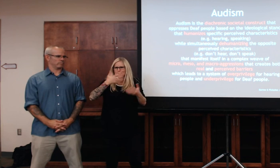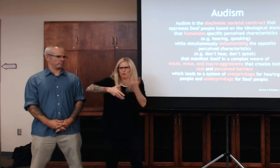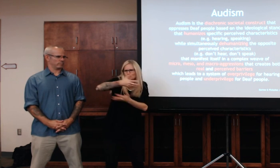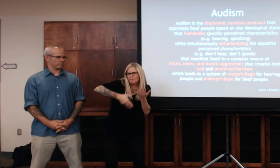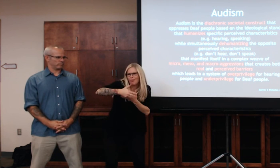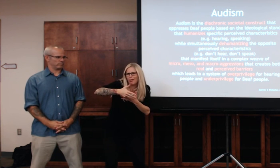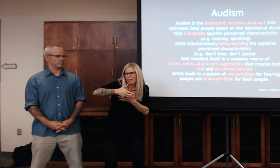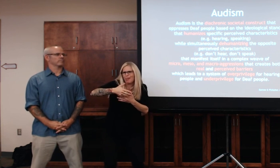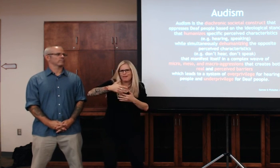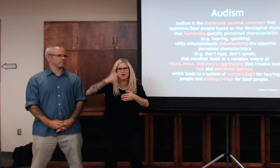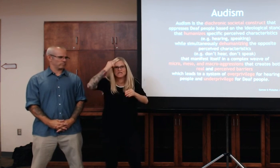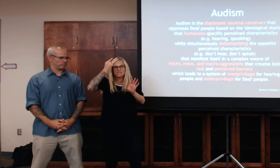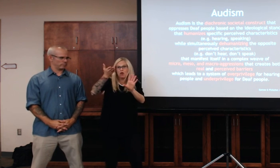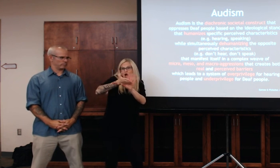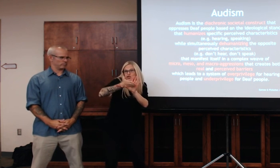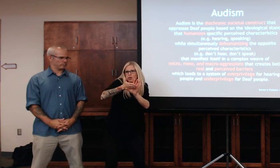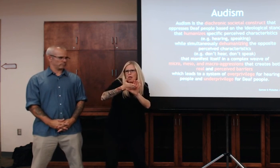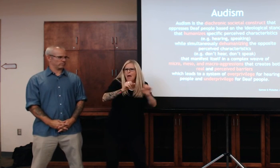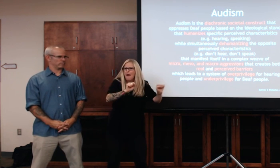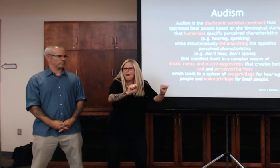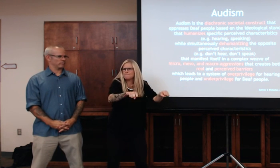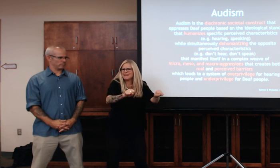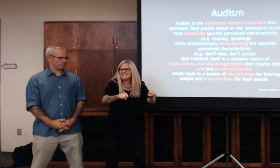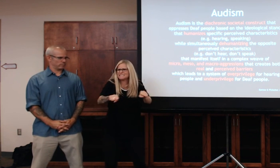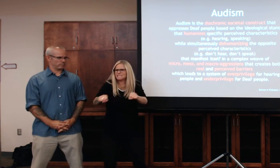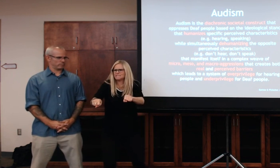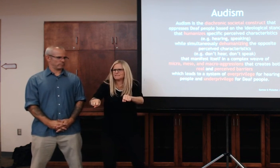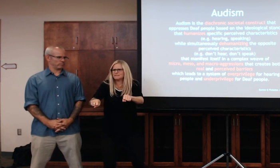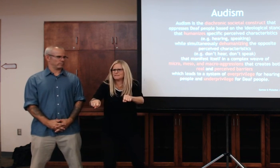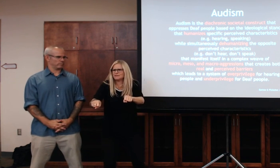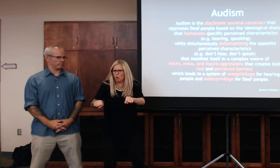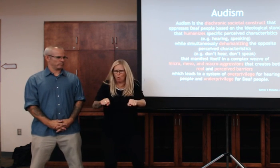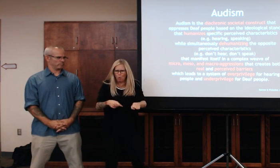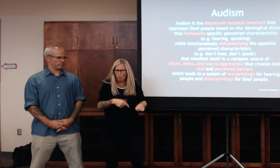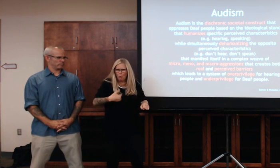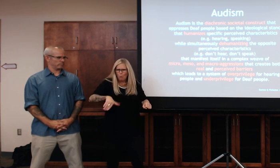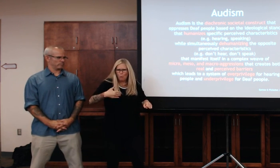function, their social skills, their psychological abilities.